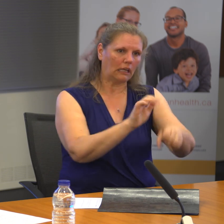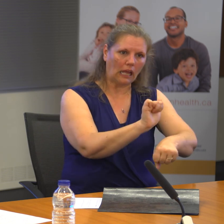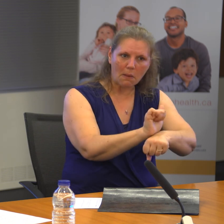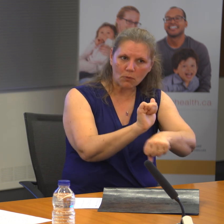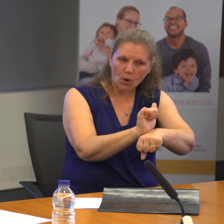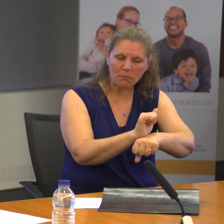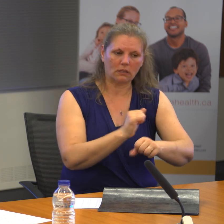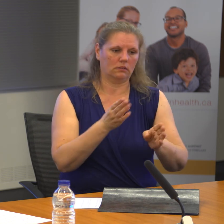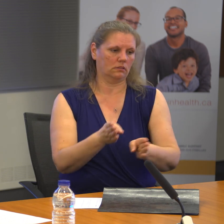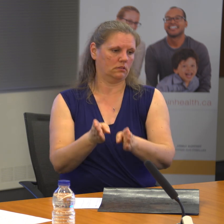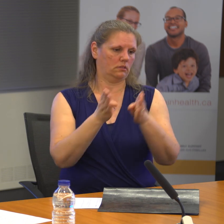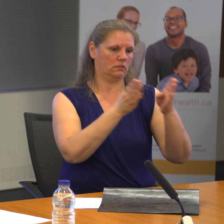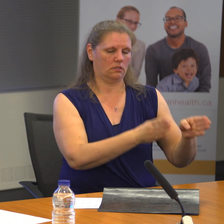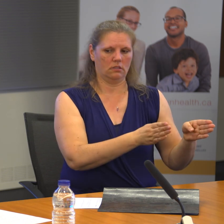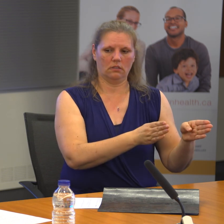employment,